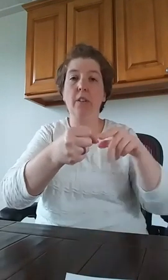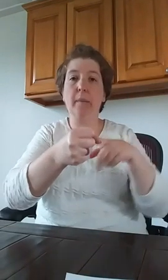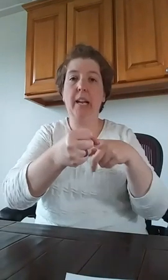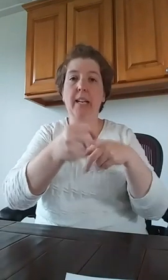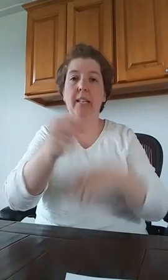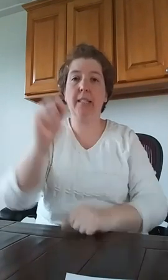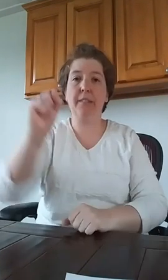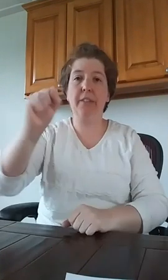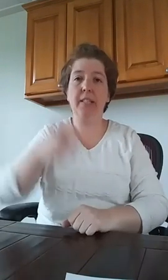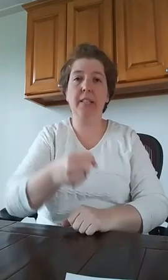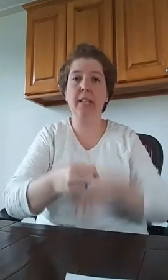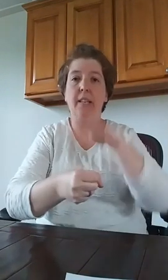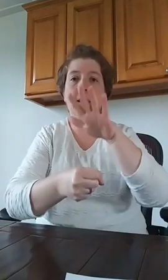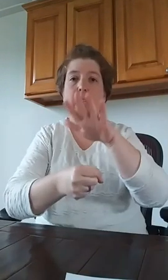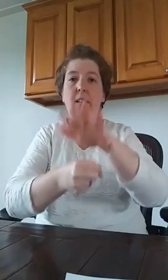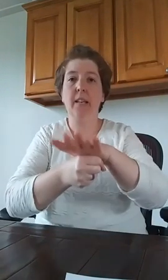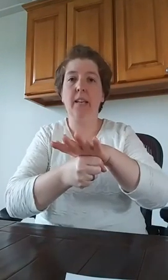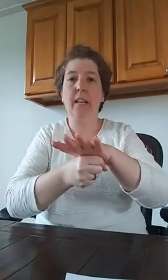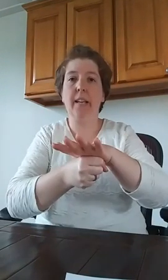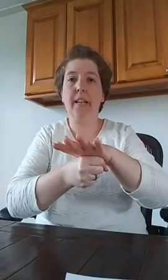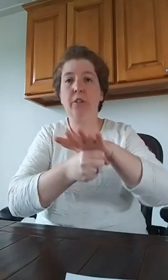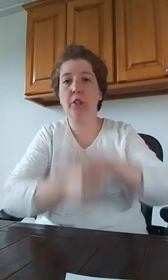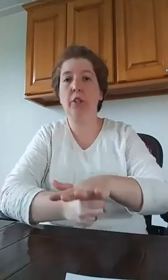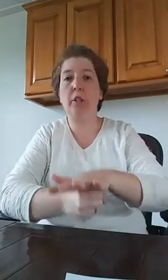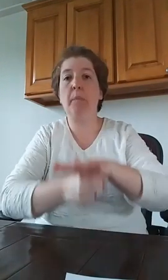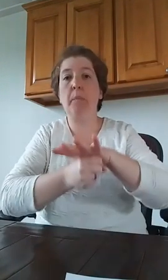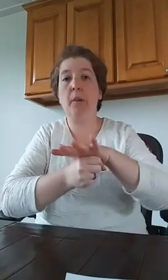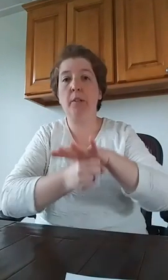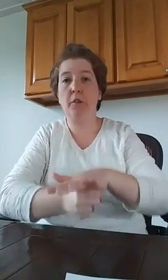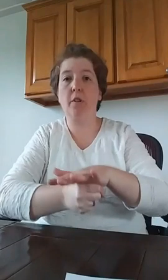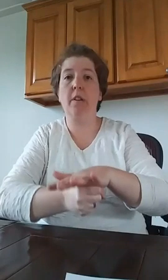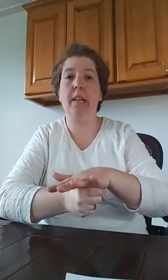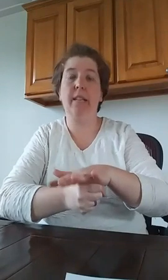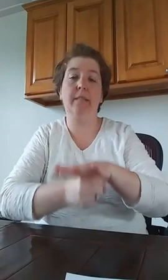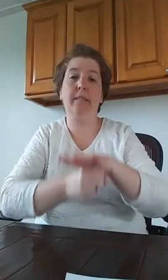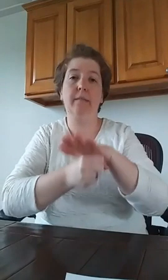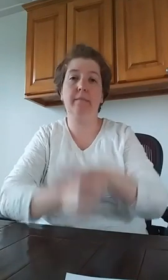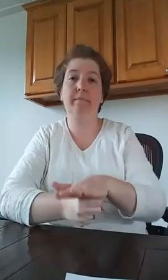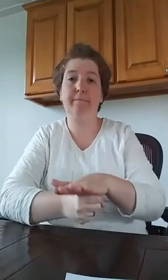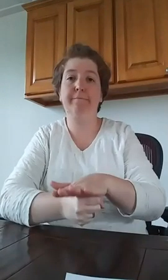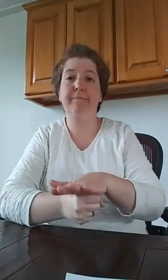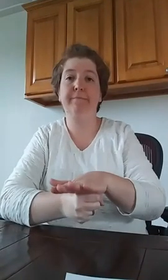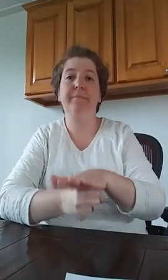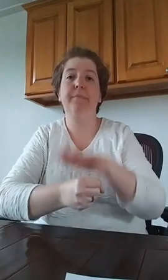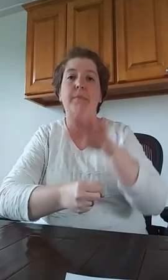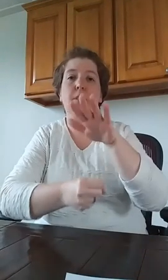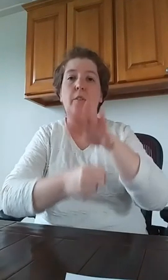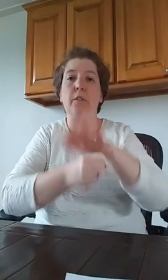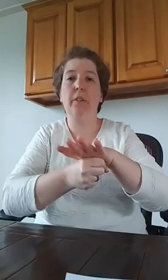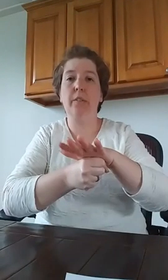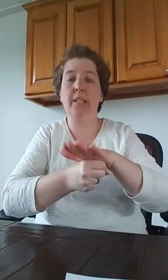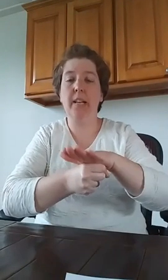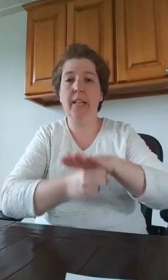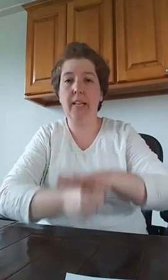-dominant hand is a fist and you're just gonna put pressure on that so you're the signing hand